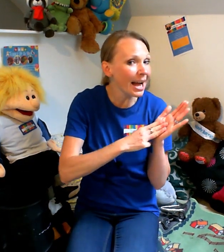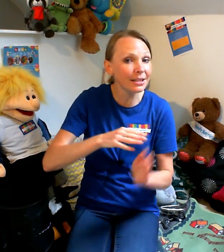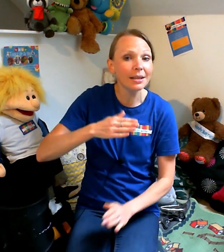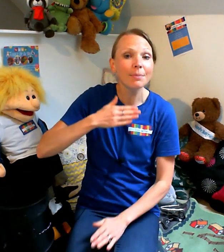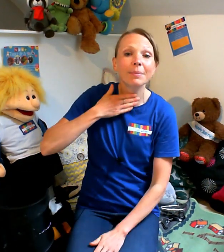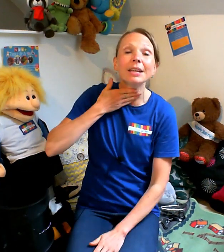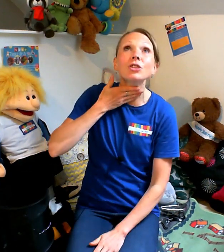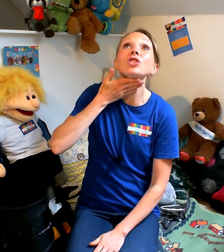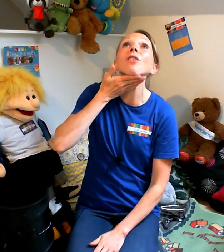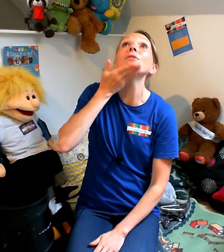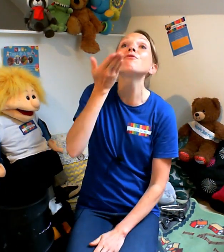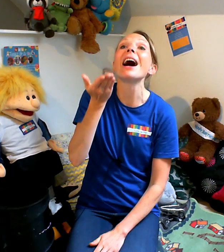a